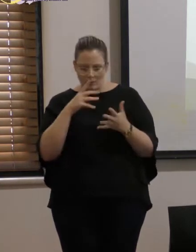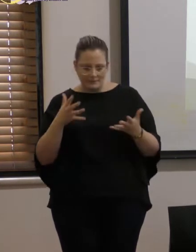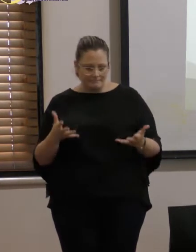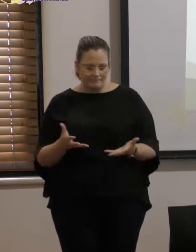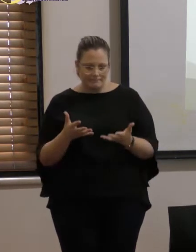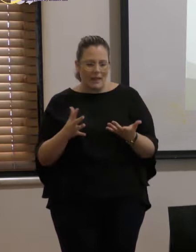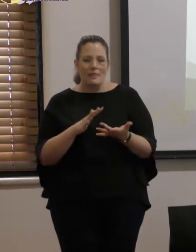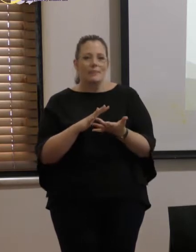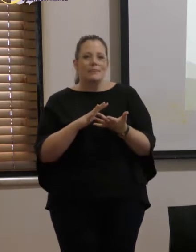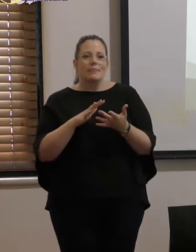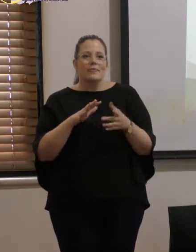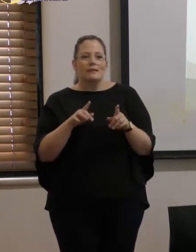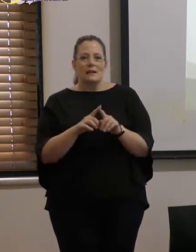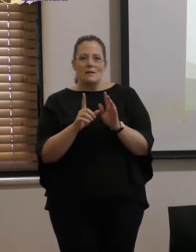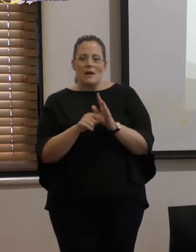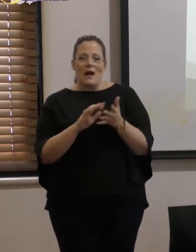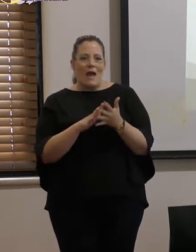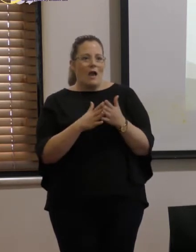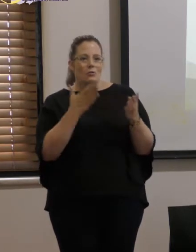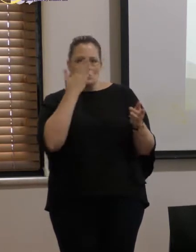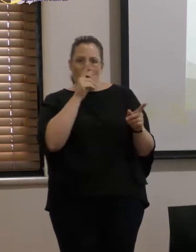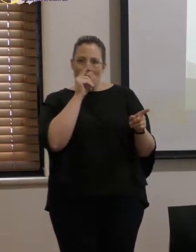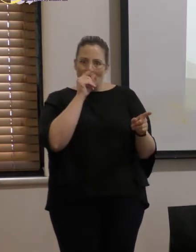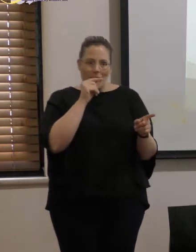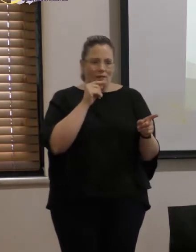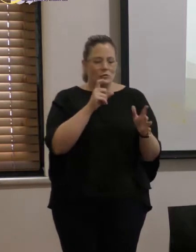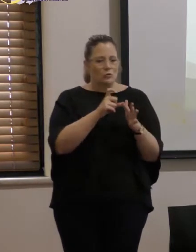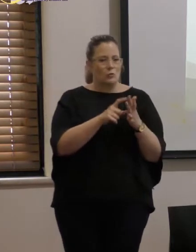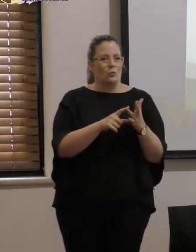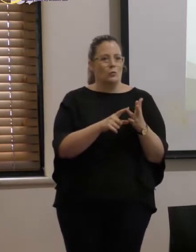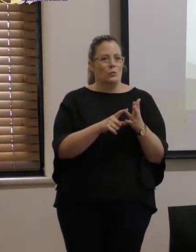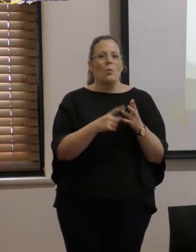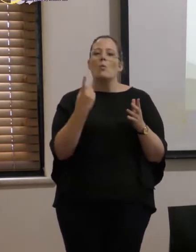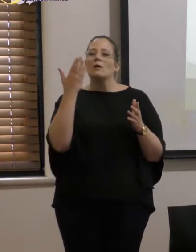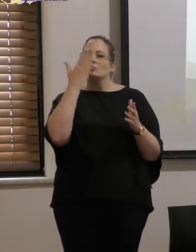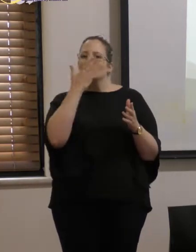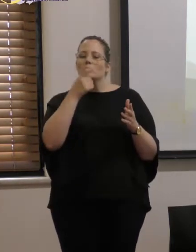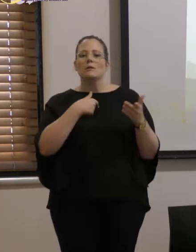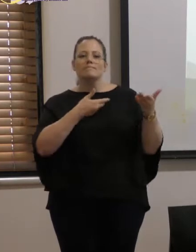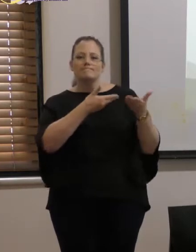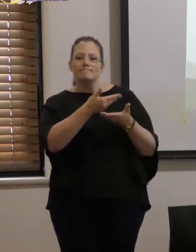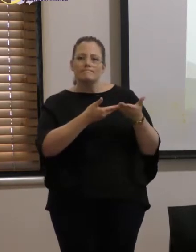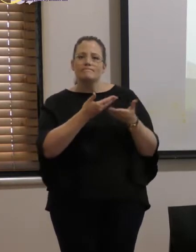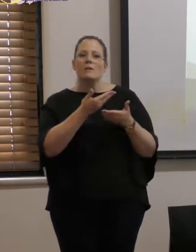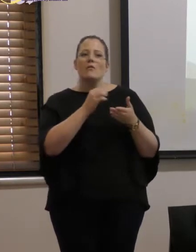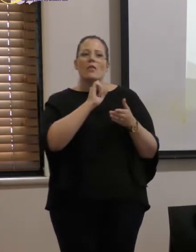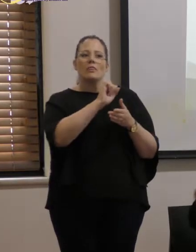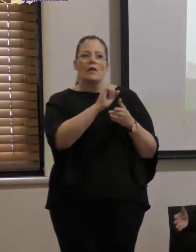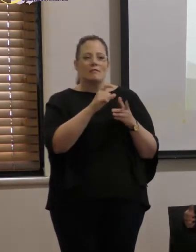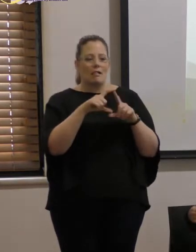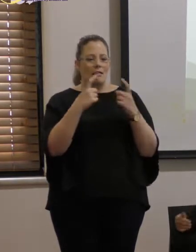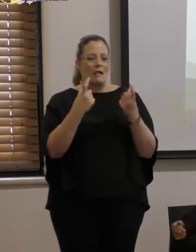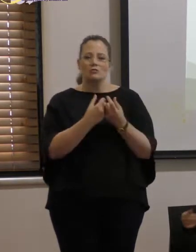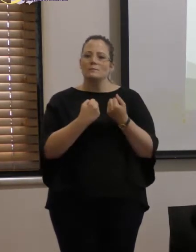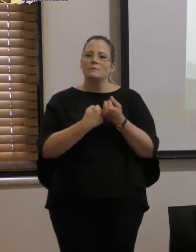the school have the capacity to do that? I can remember working with one school about looking at their use of classroom support, saying actually, you